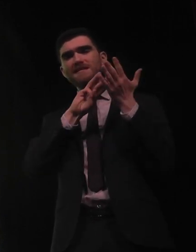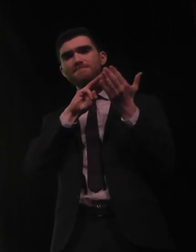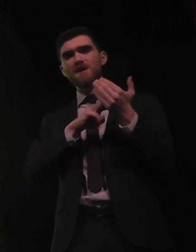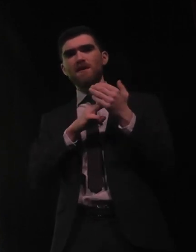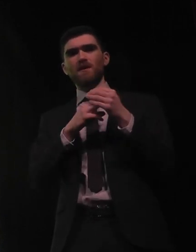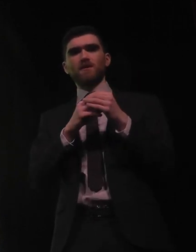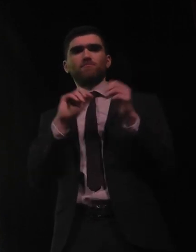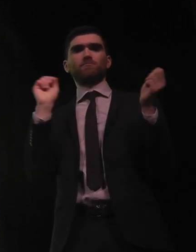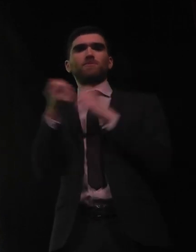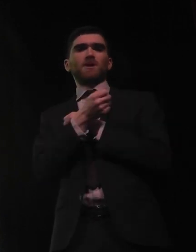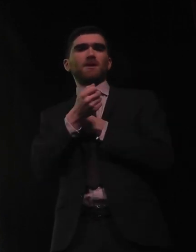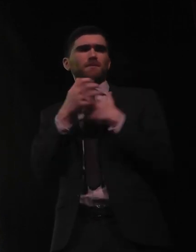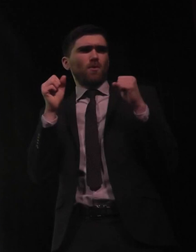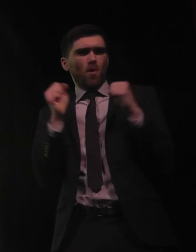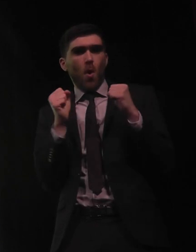new migrants.